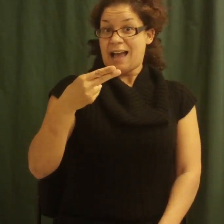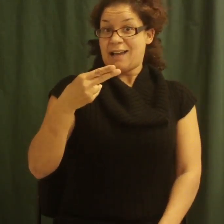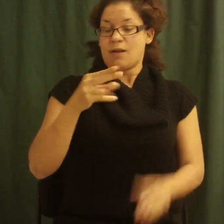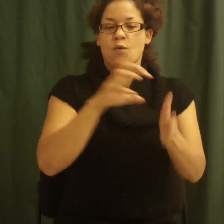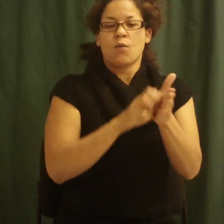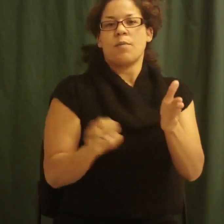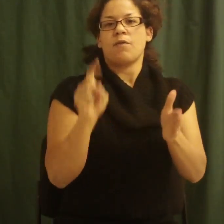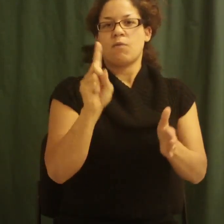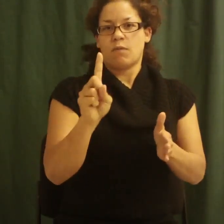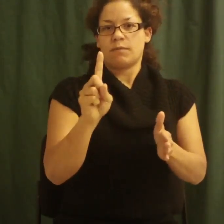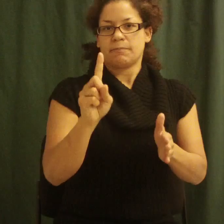one.